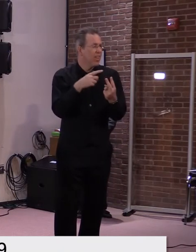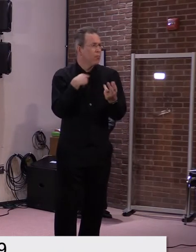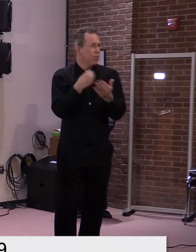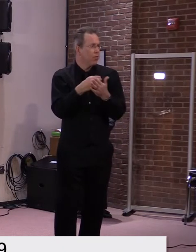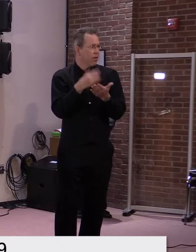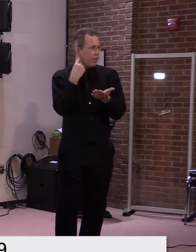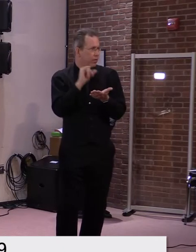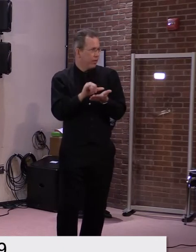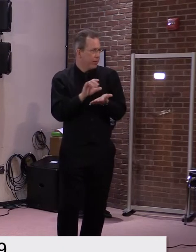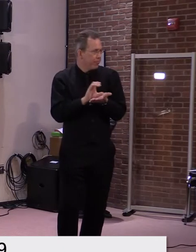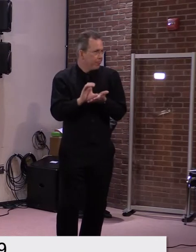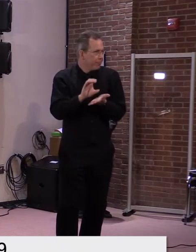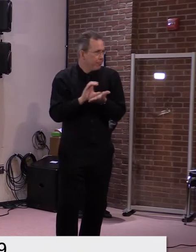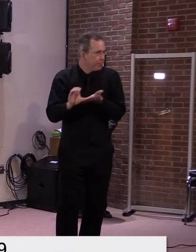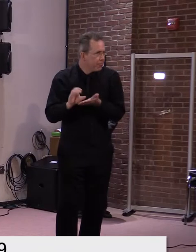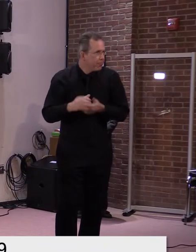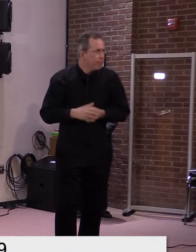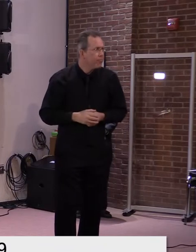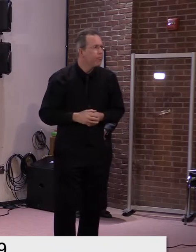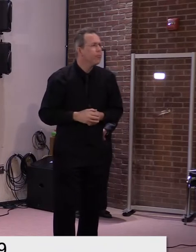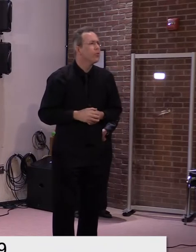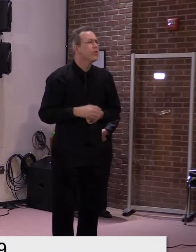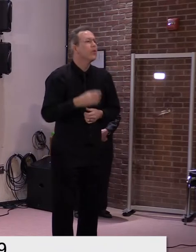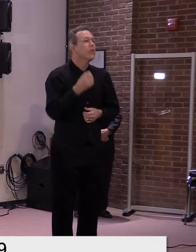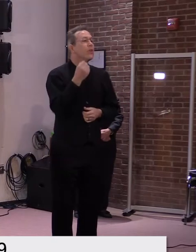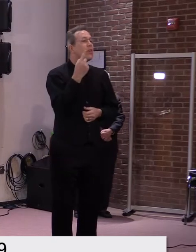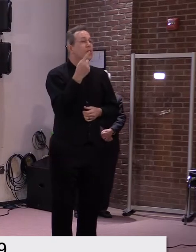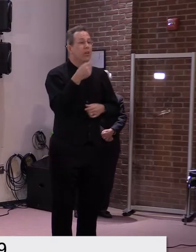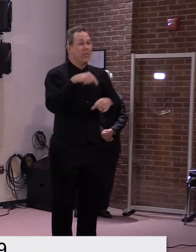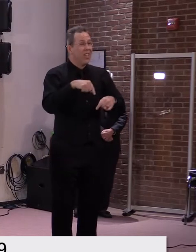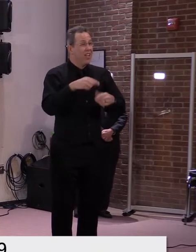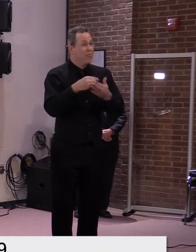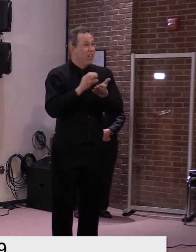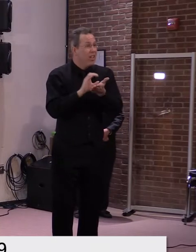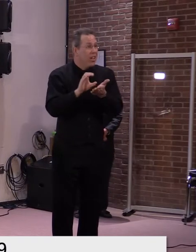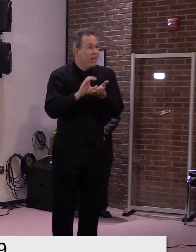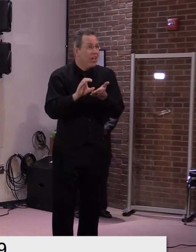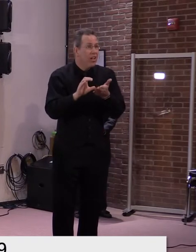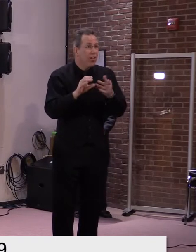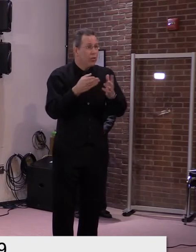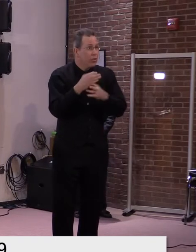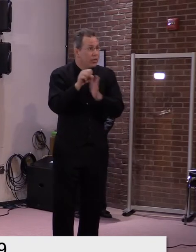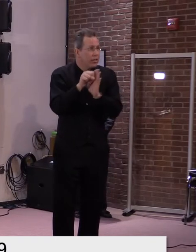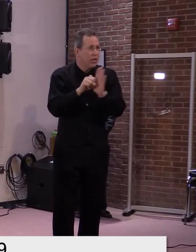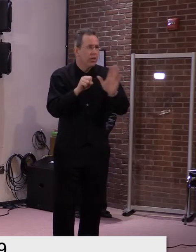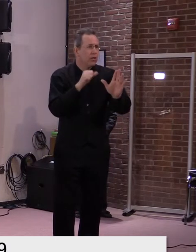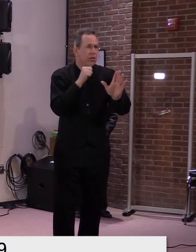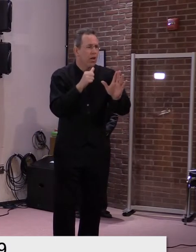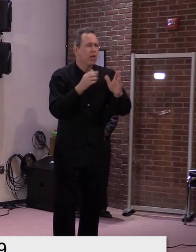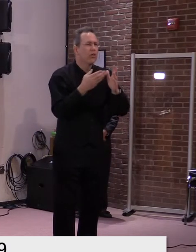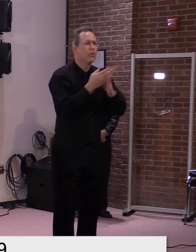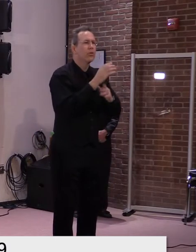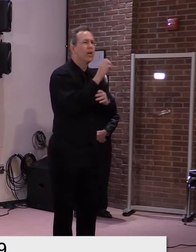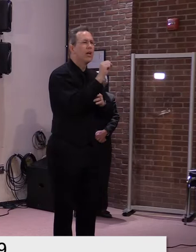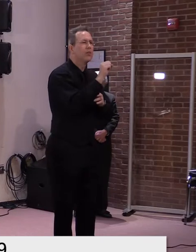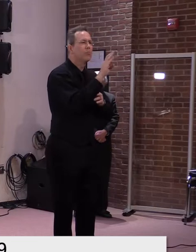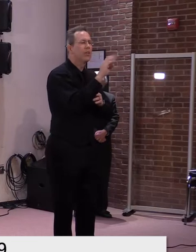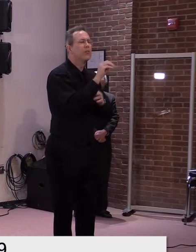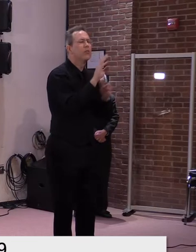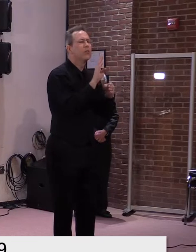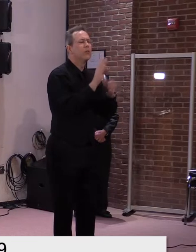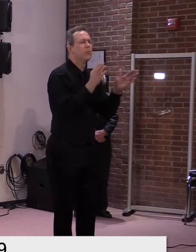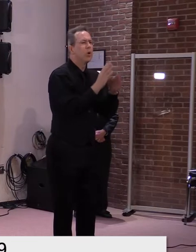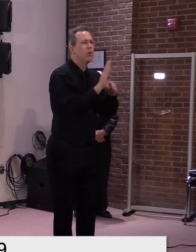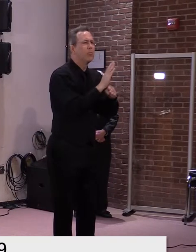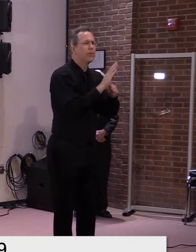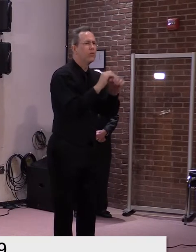will not be administered by the state, but by the Small Business Administration or other organizations, such as banks, but they do